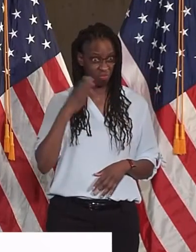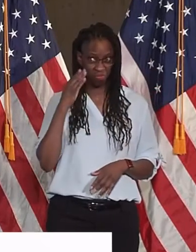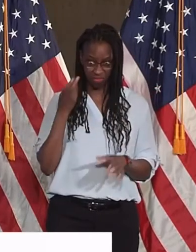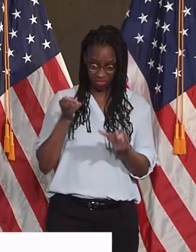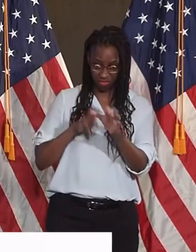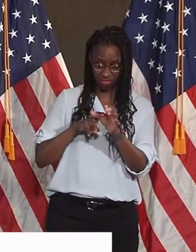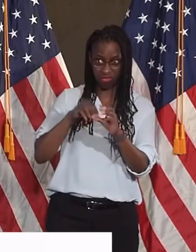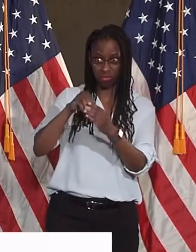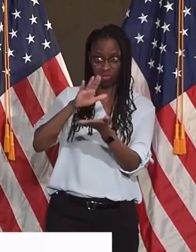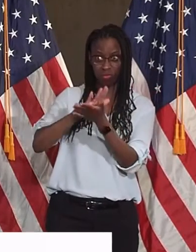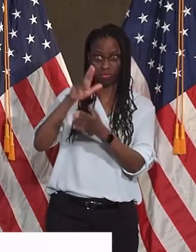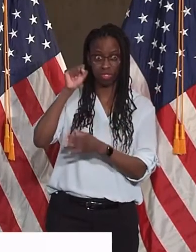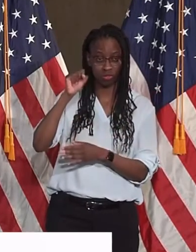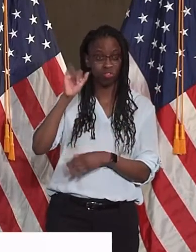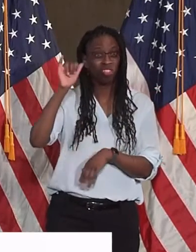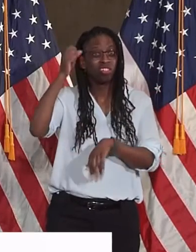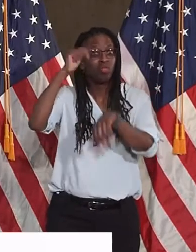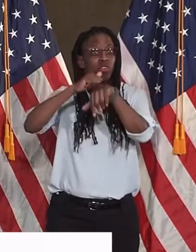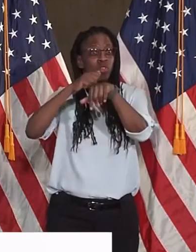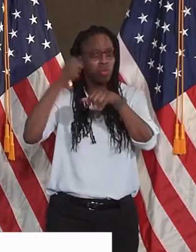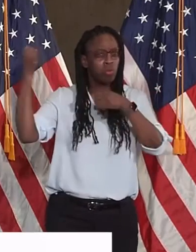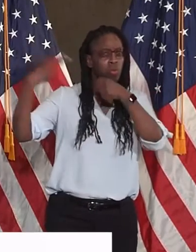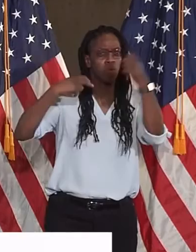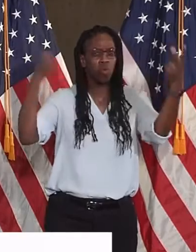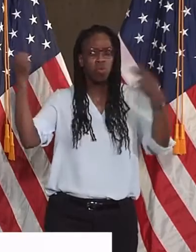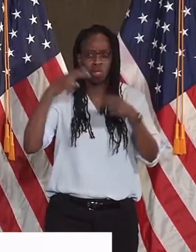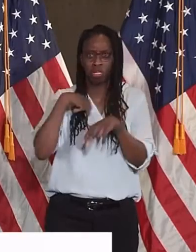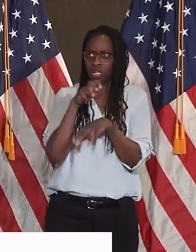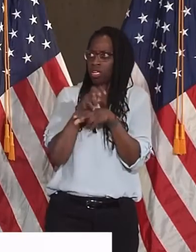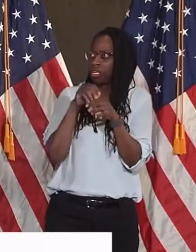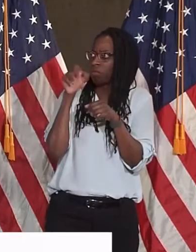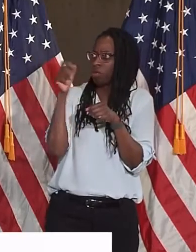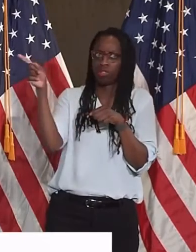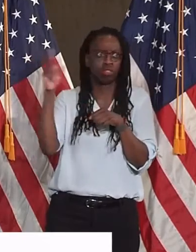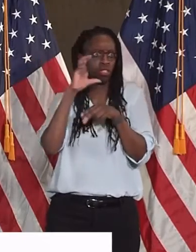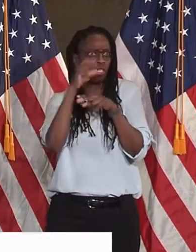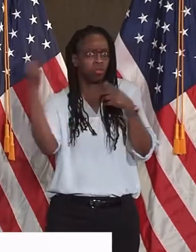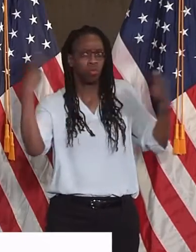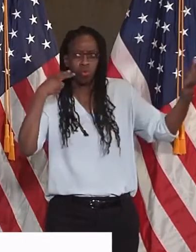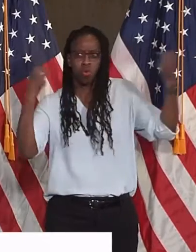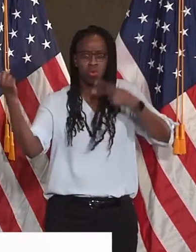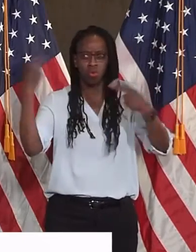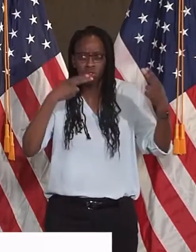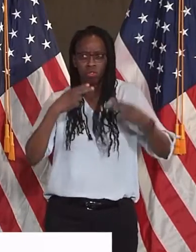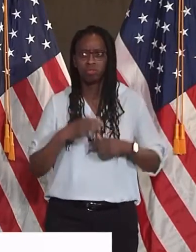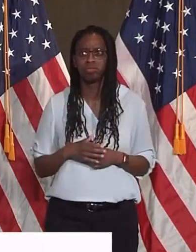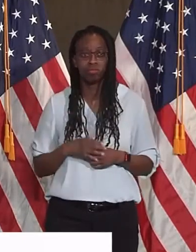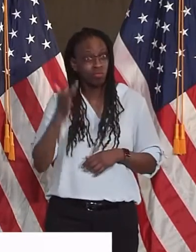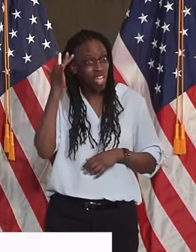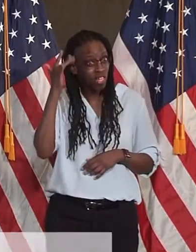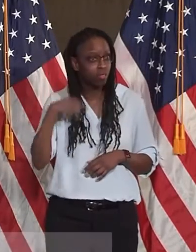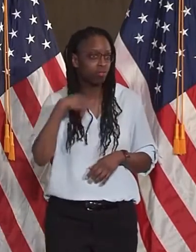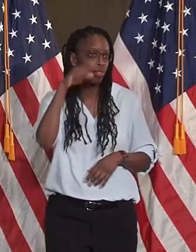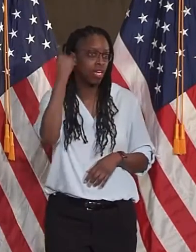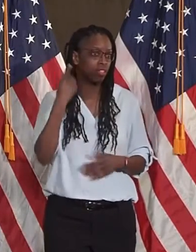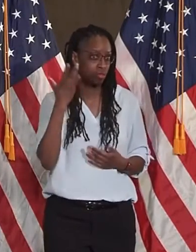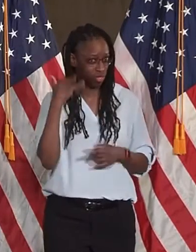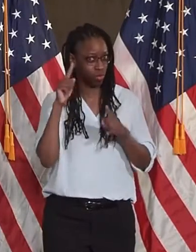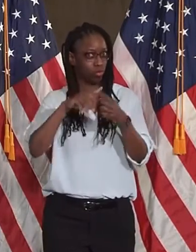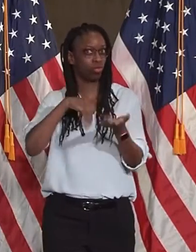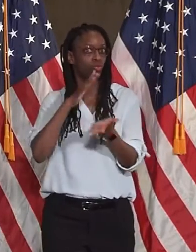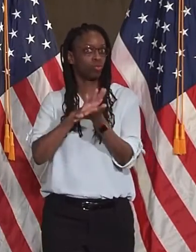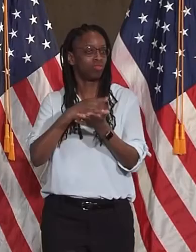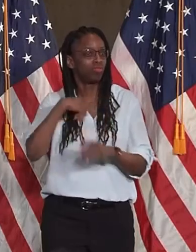simply for attending school while black. And just yesterday, on my first full day as mayor,